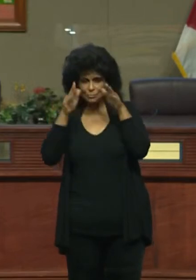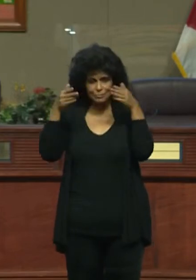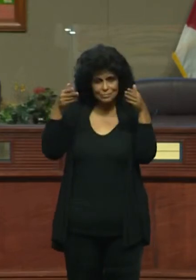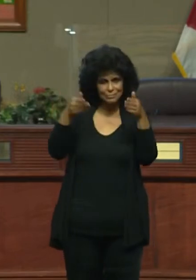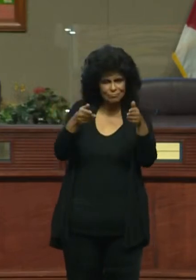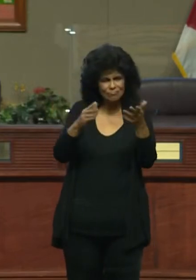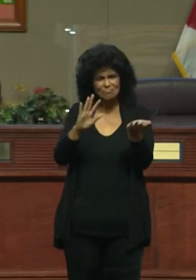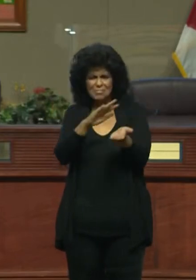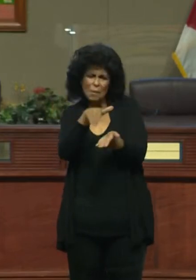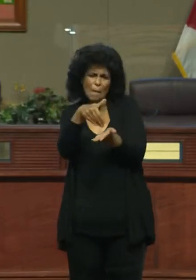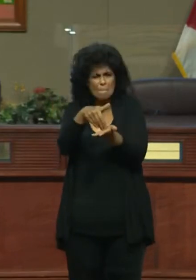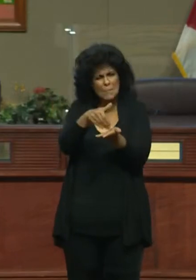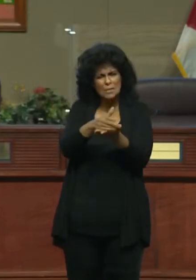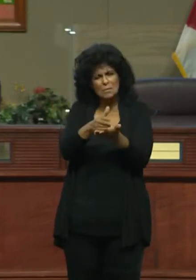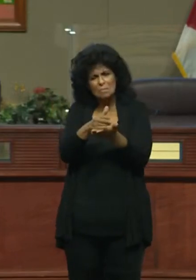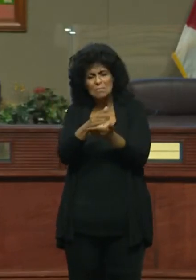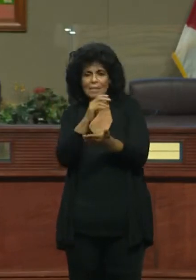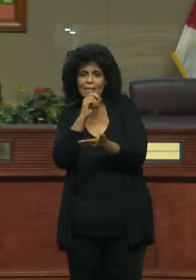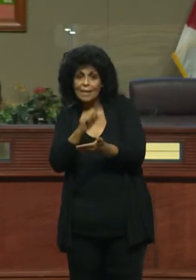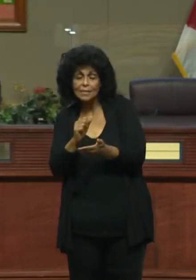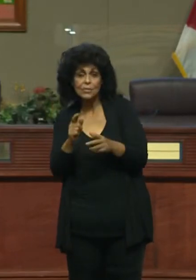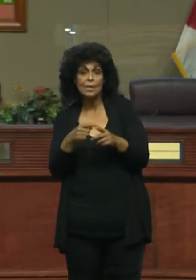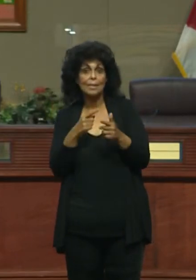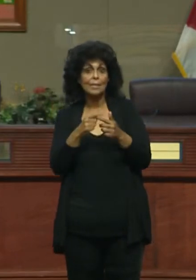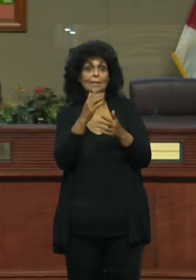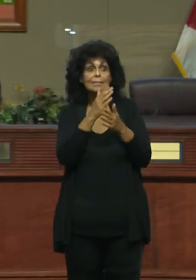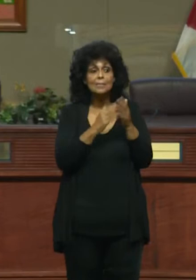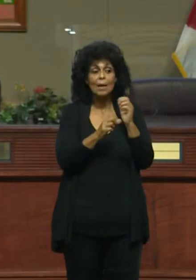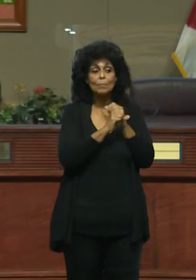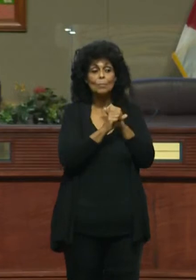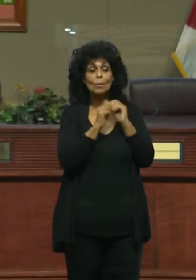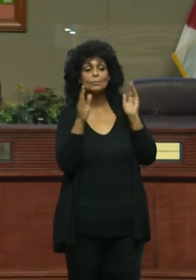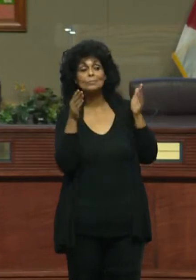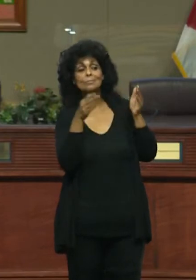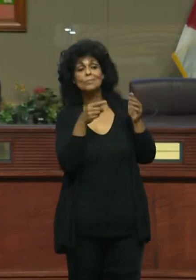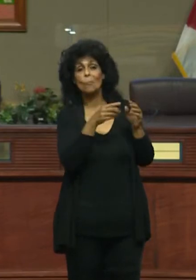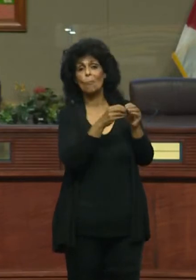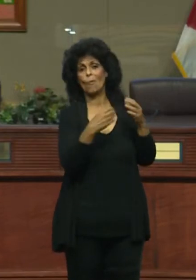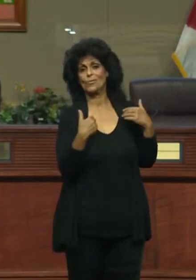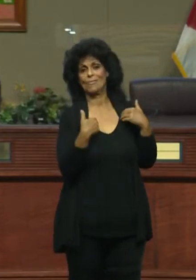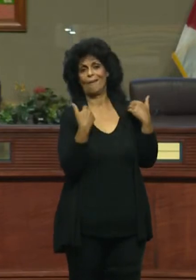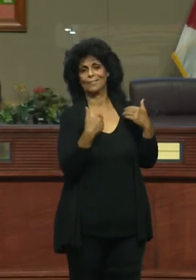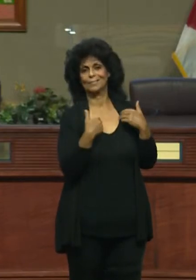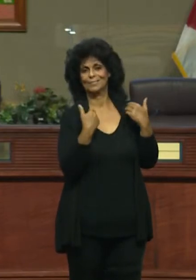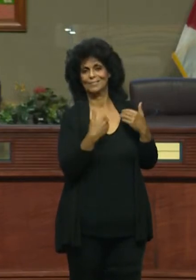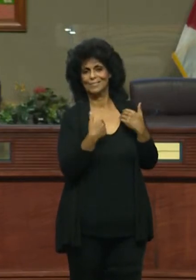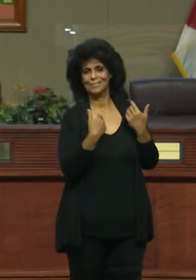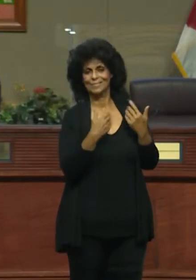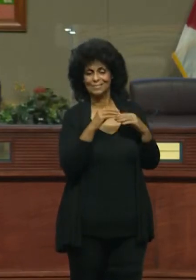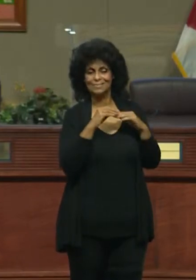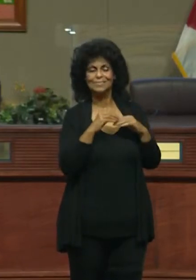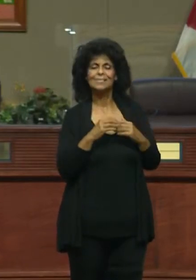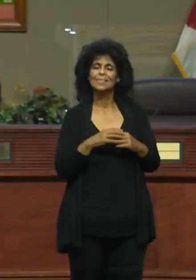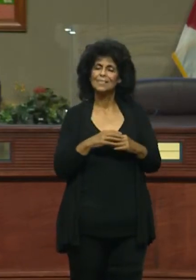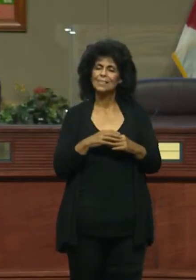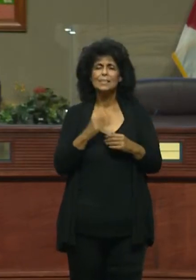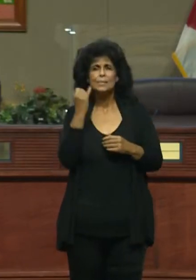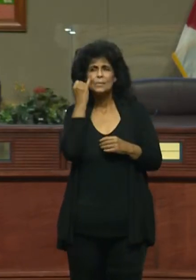at a younger demographic. But let's say if the